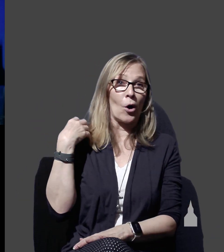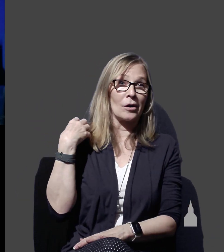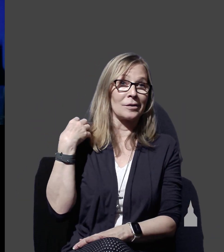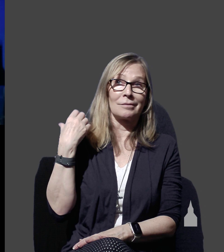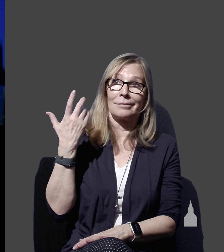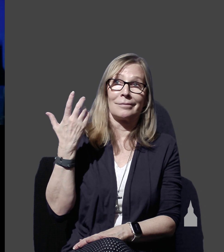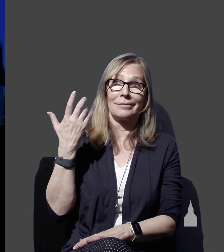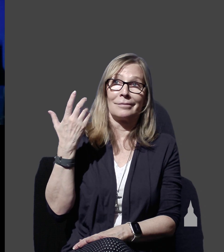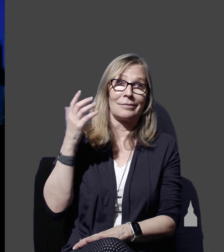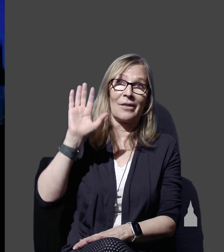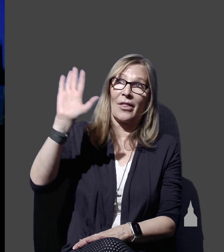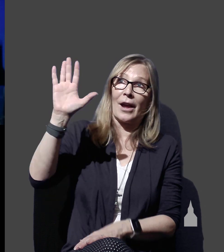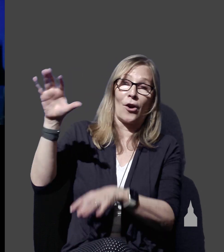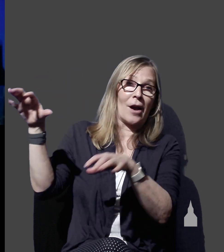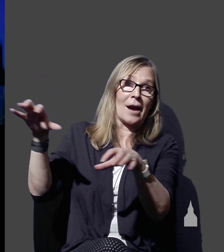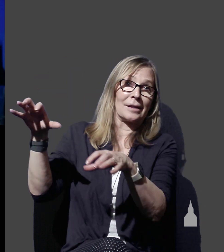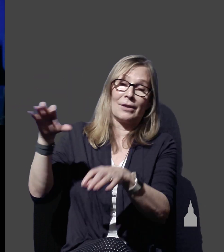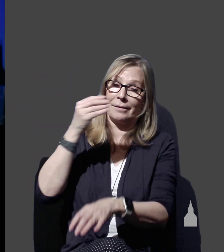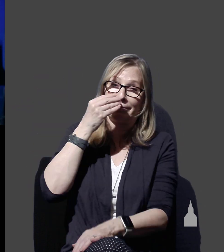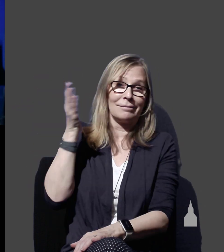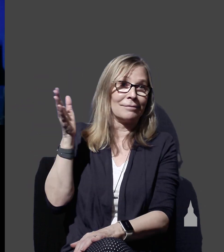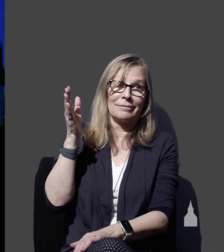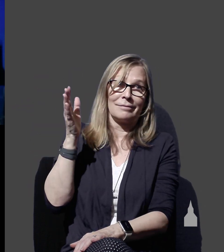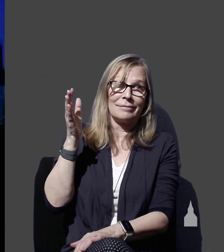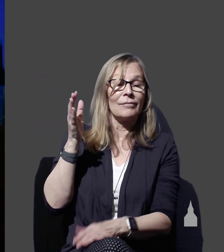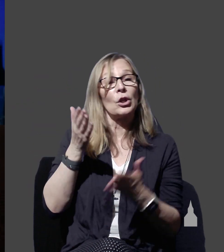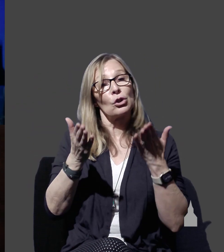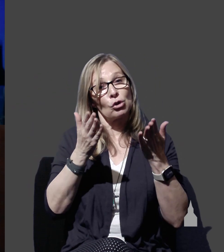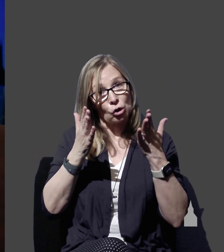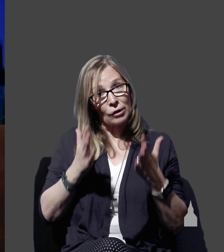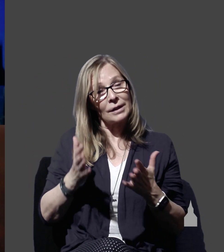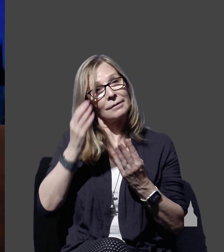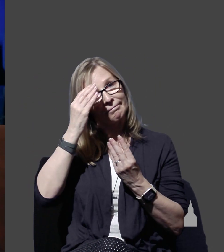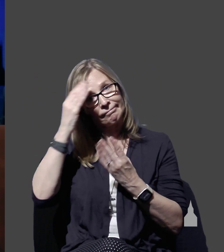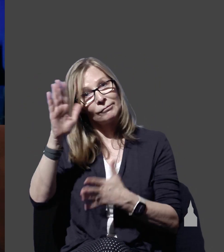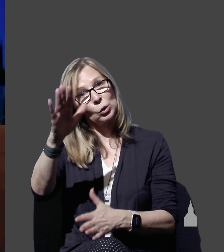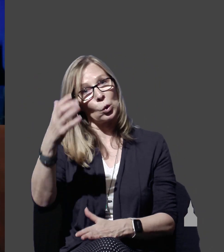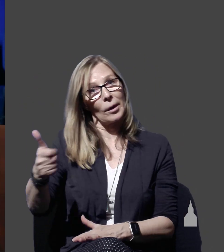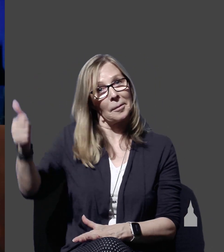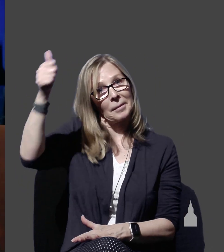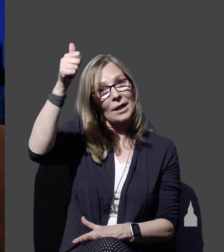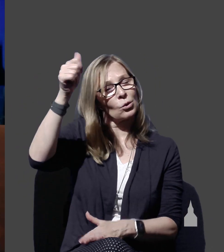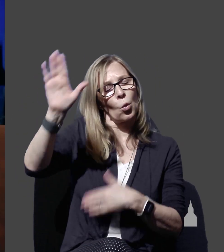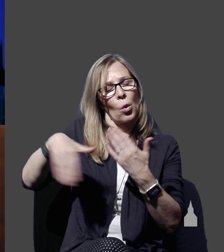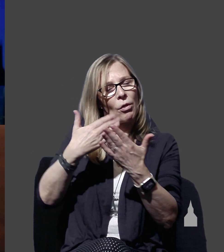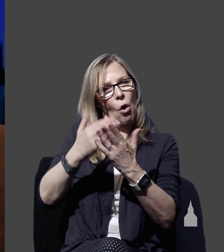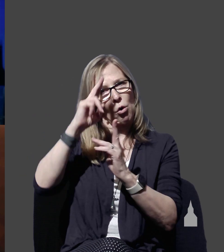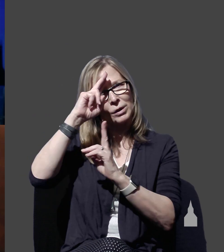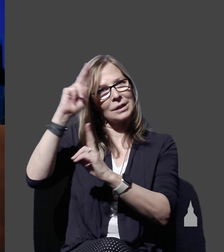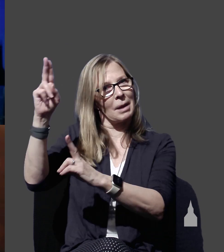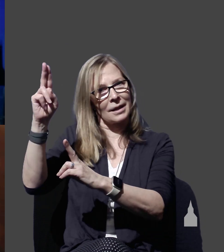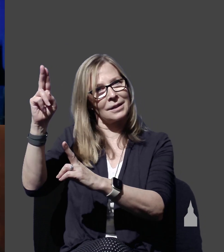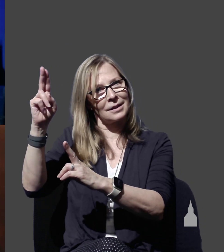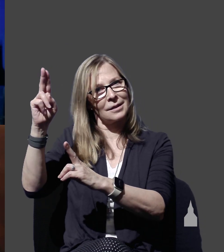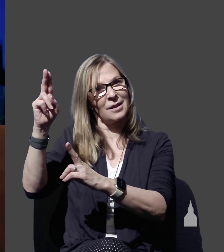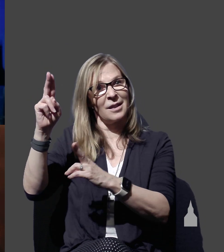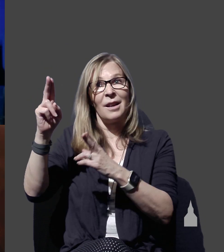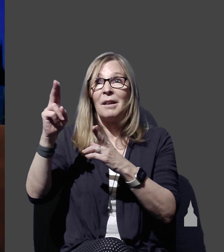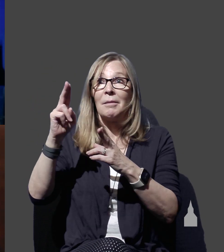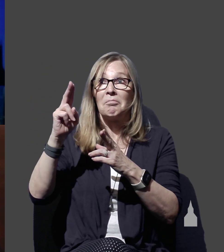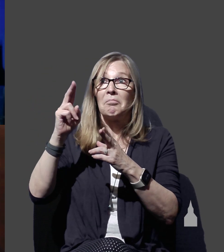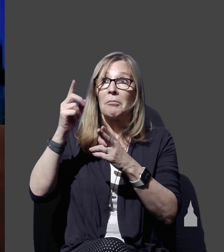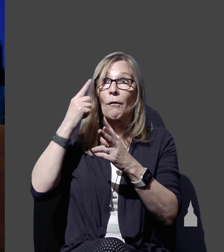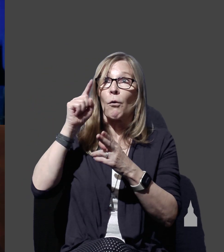employer acts. 1 Peter 2:18, servants, be submissive to your masters with all respect, not only to those who are good and